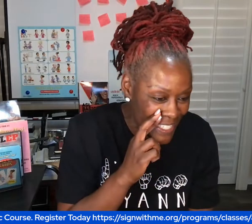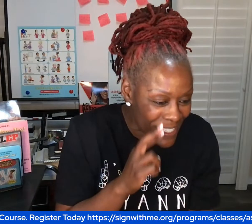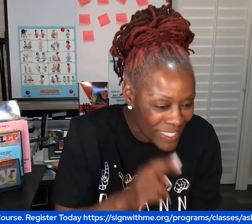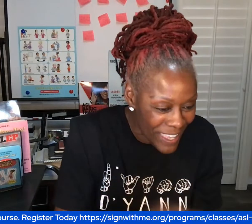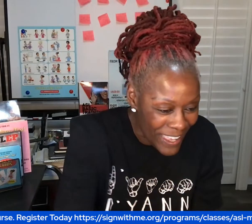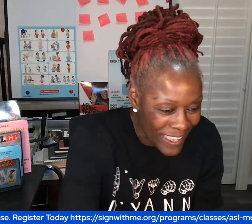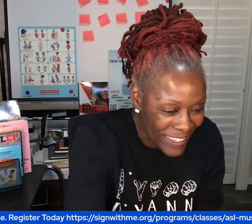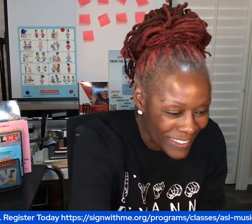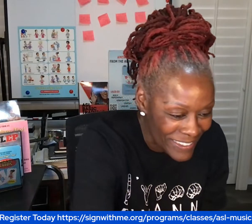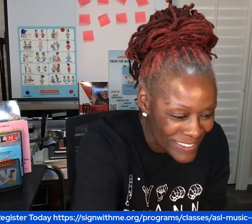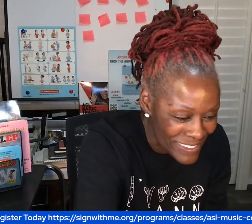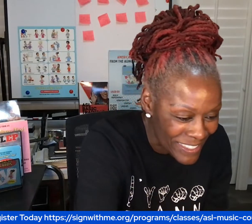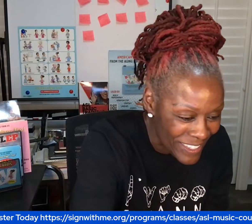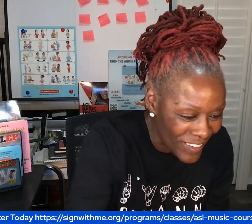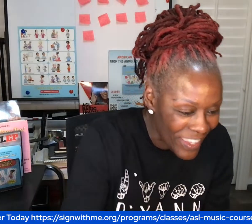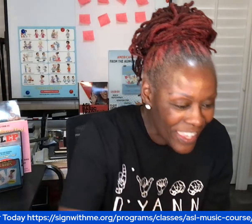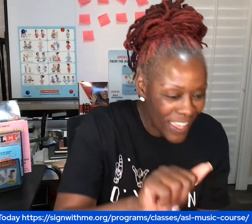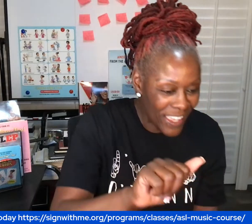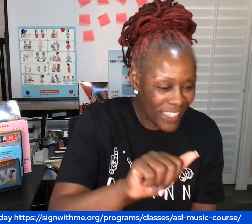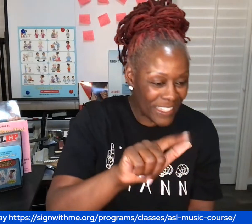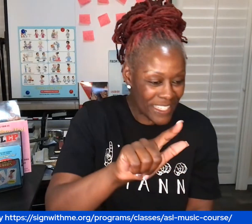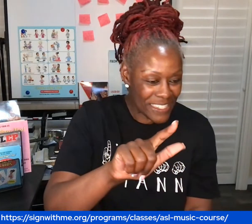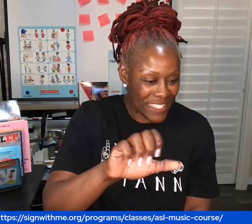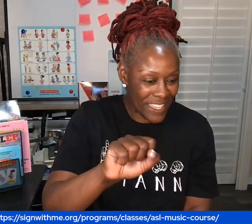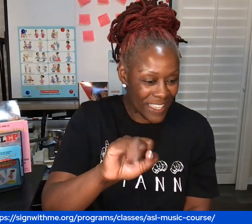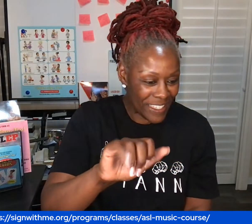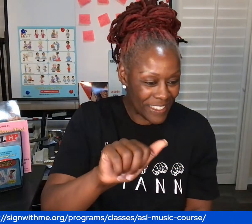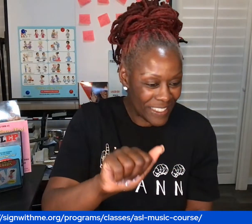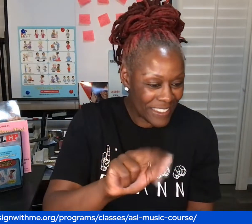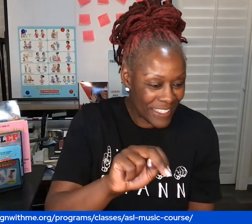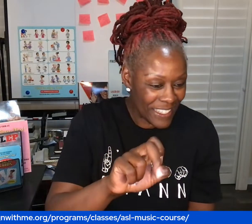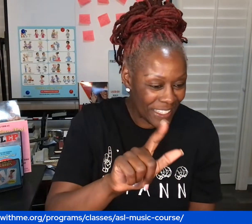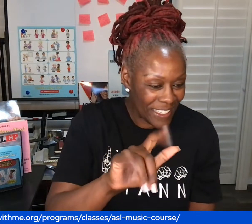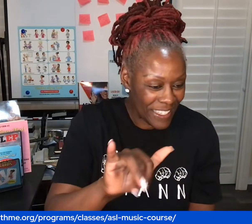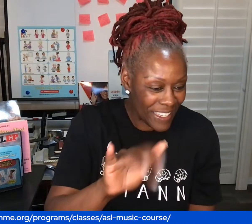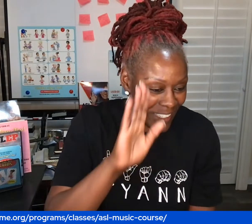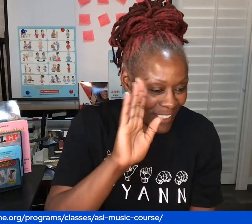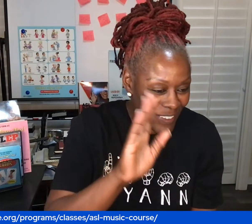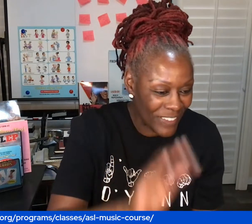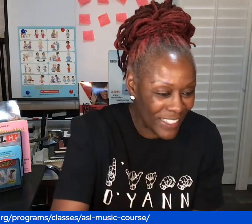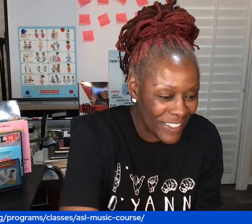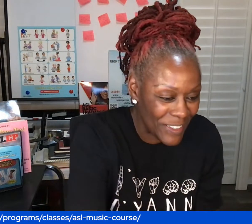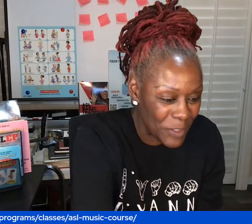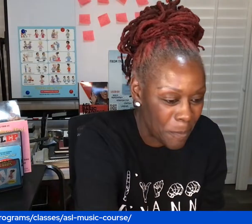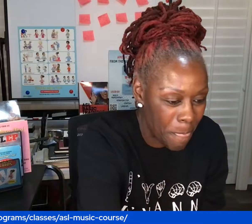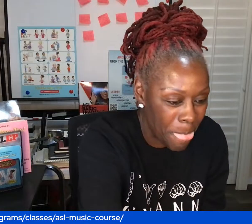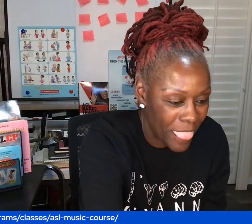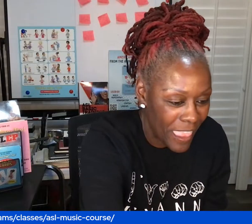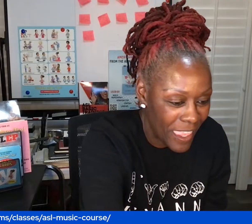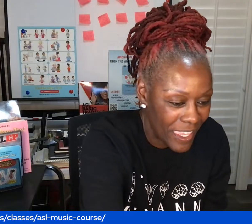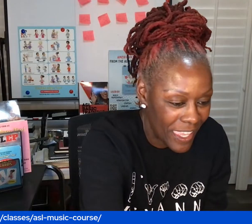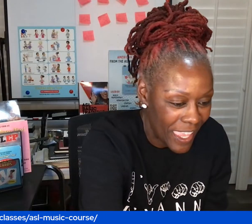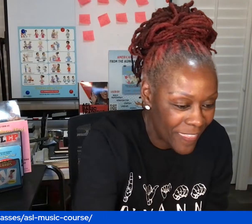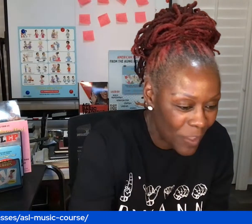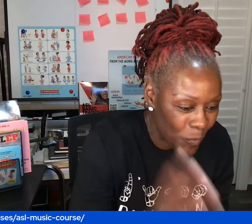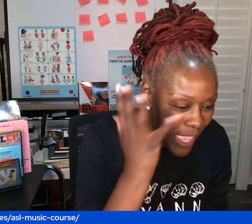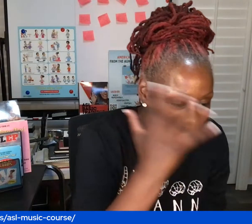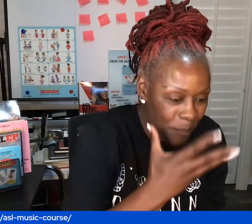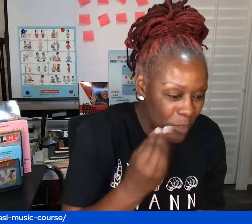Rosie. Hi. Let's see here. Alicia, Neely. Hello. Hello. And then we have